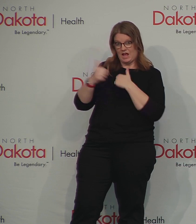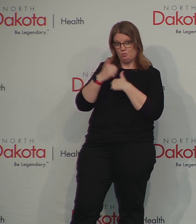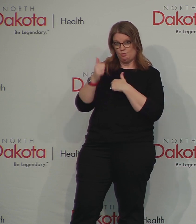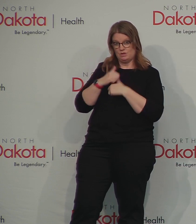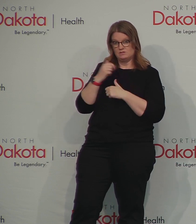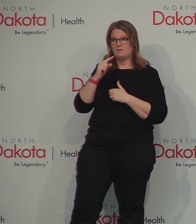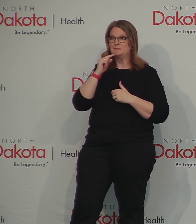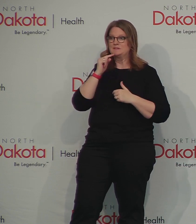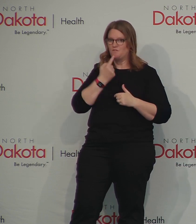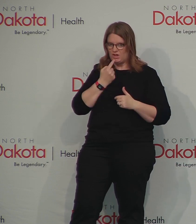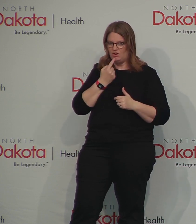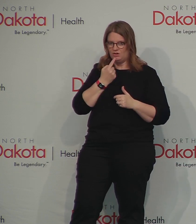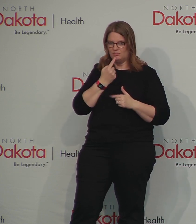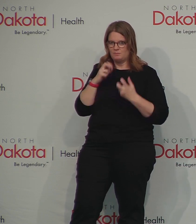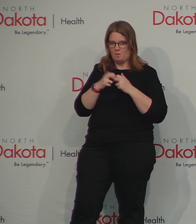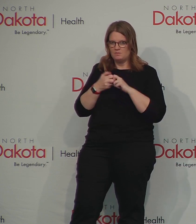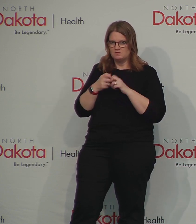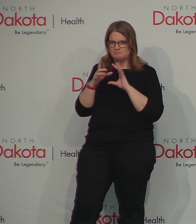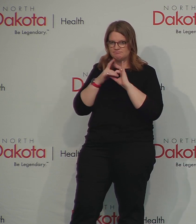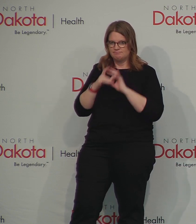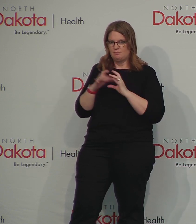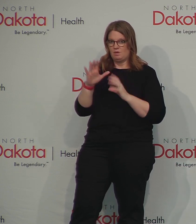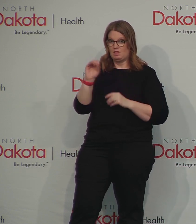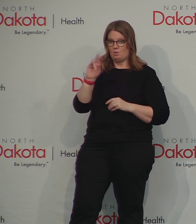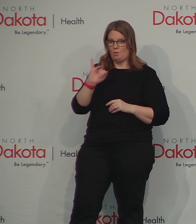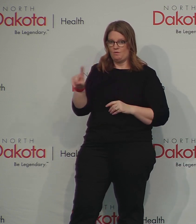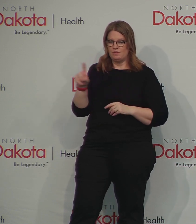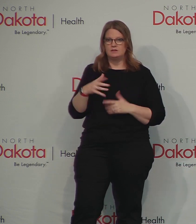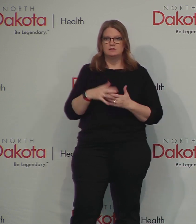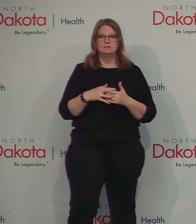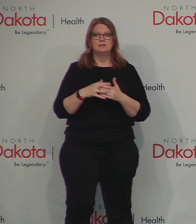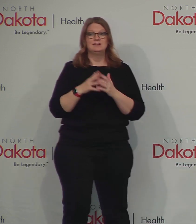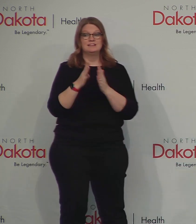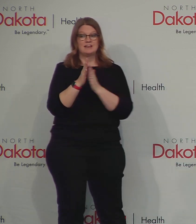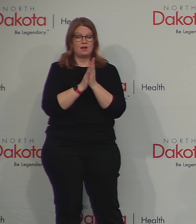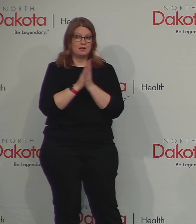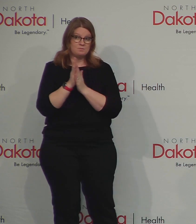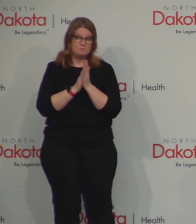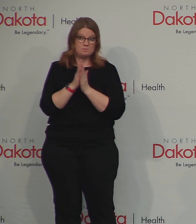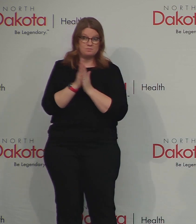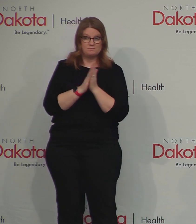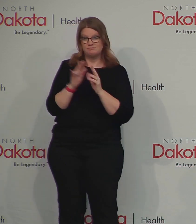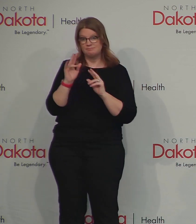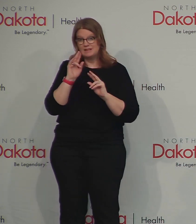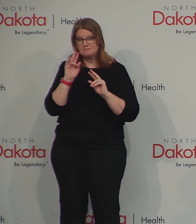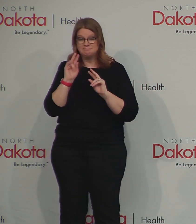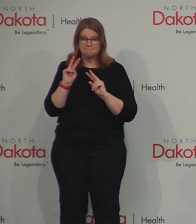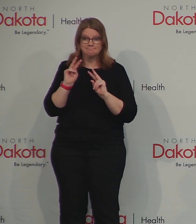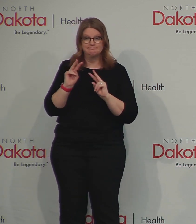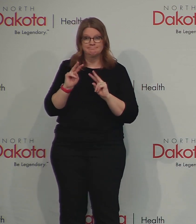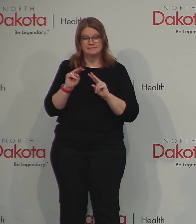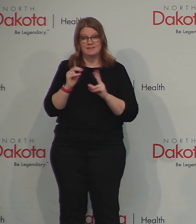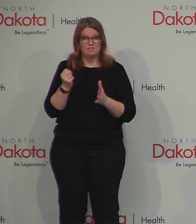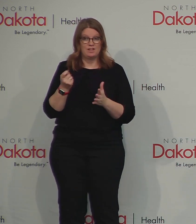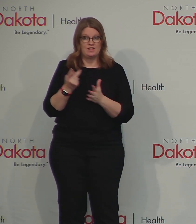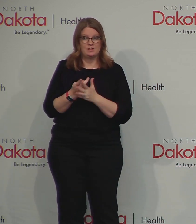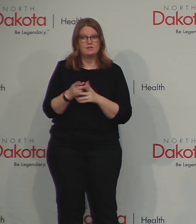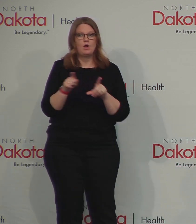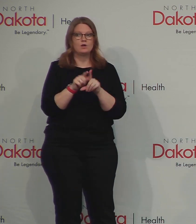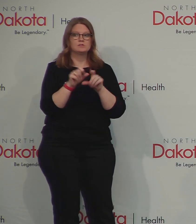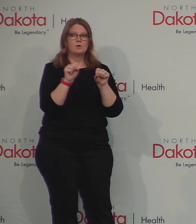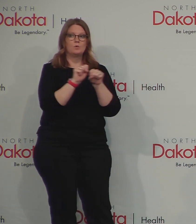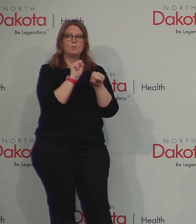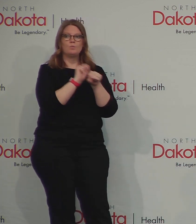from COVID. In anticipation of this authorization, we're also working closely with our state physician